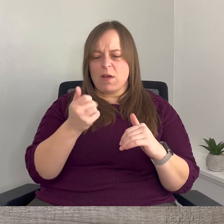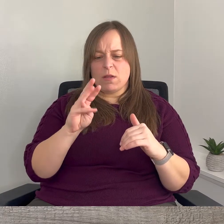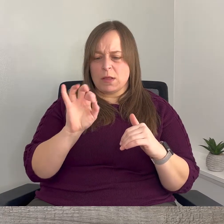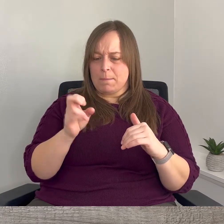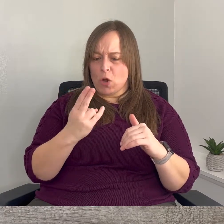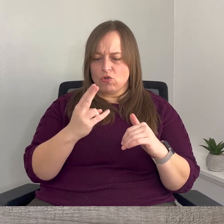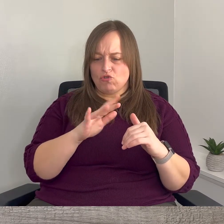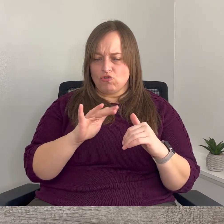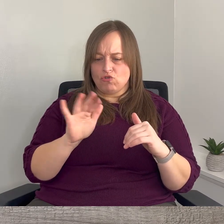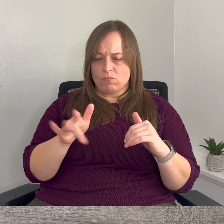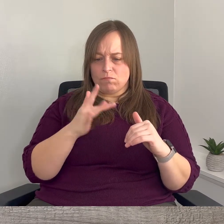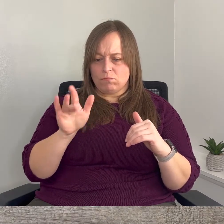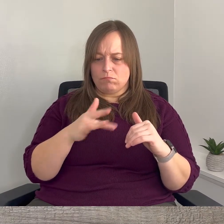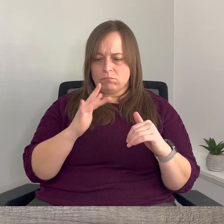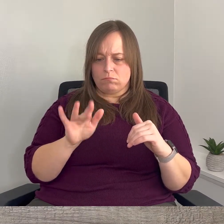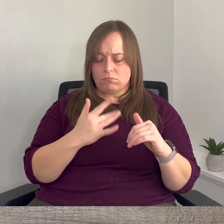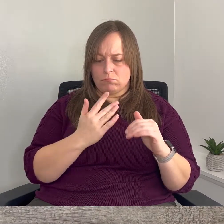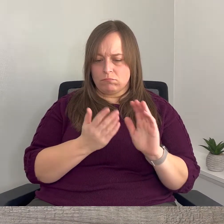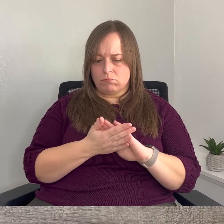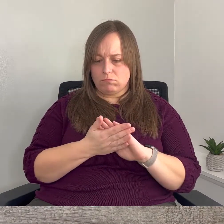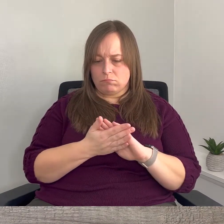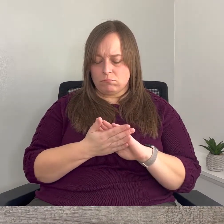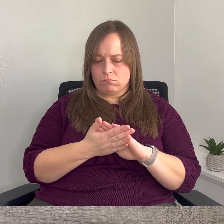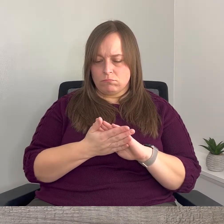Then what else do we have in March?